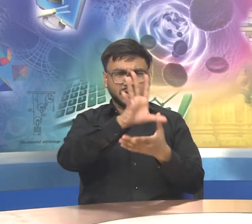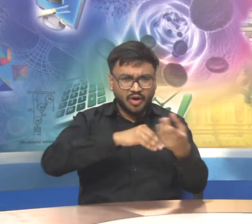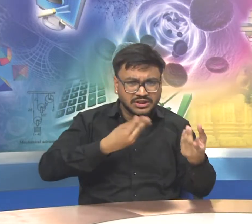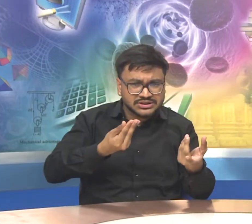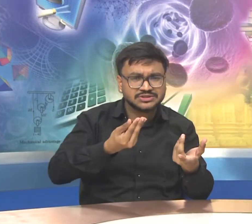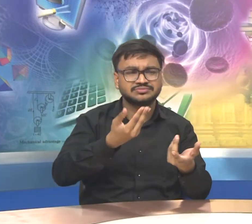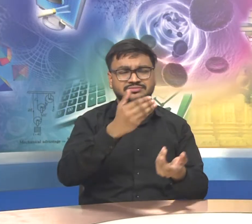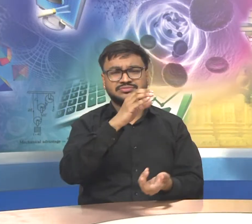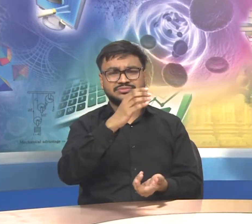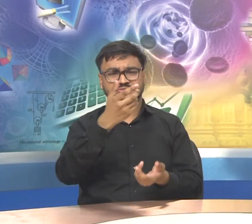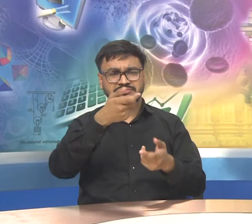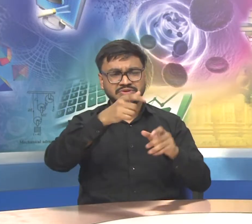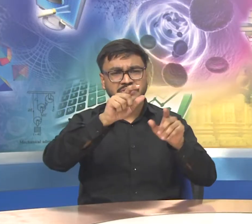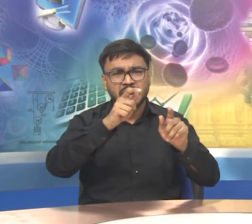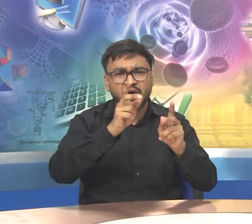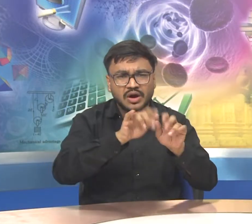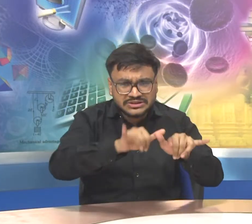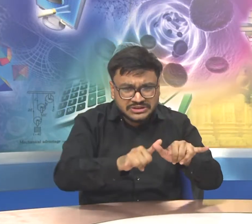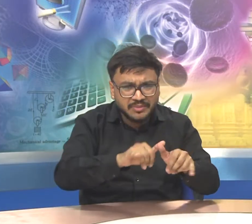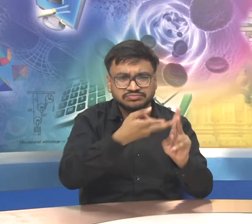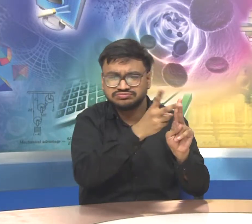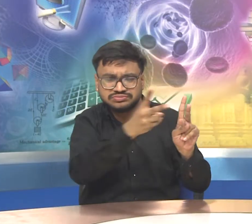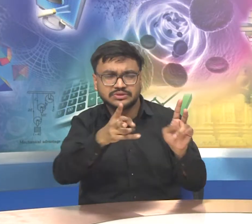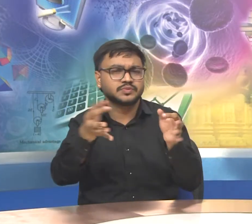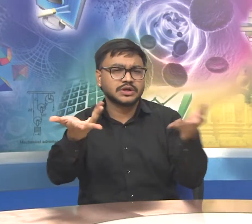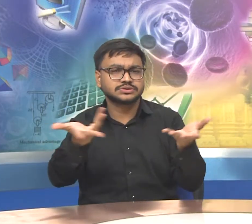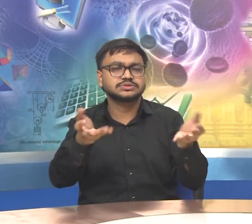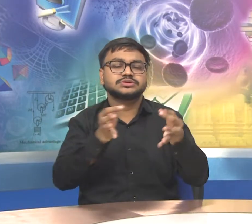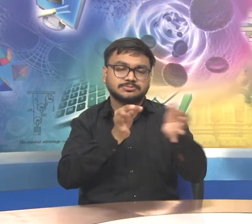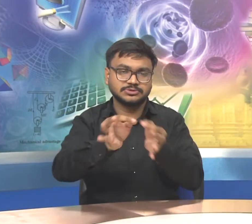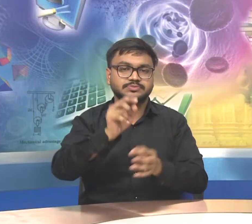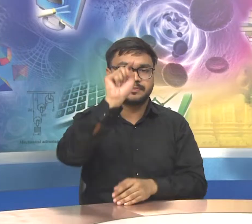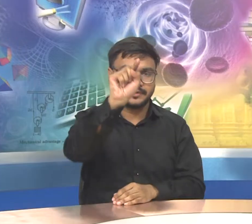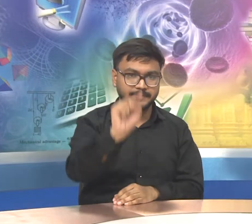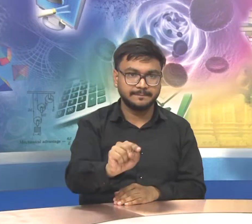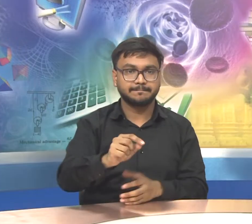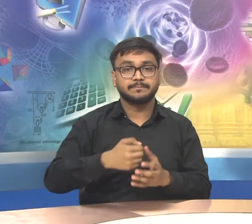Now we will look what is appeals in civil cases.